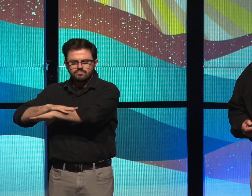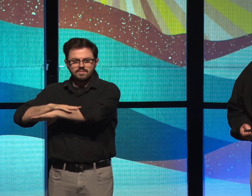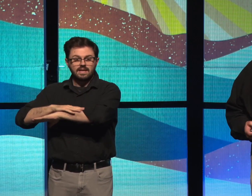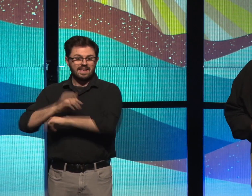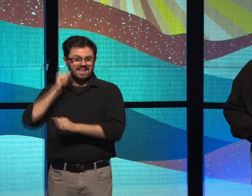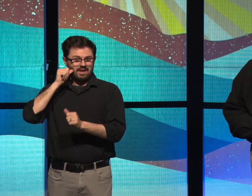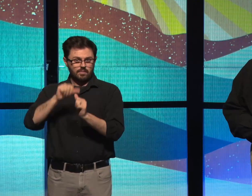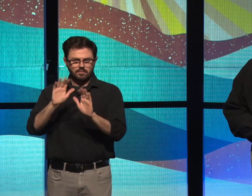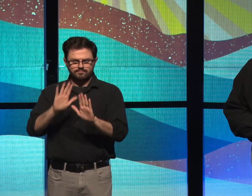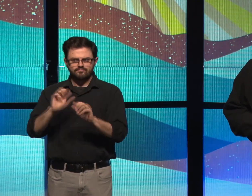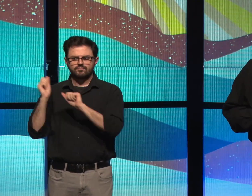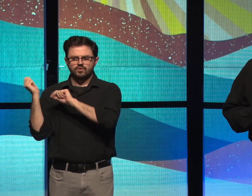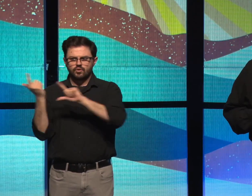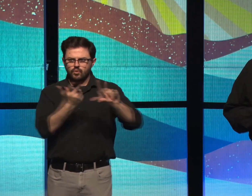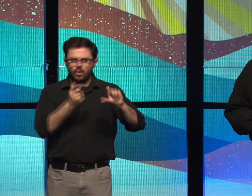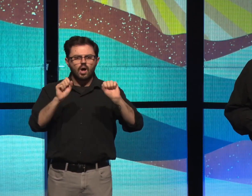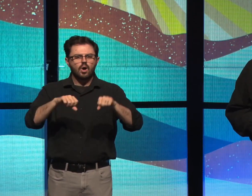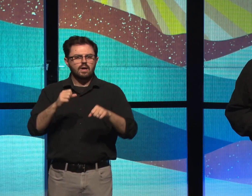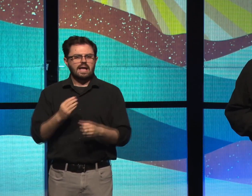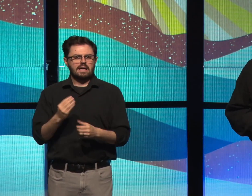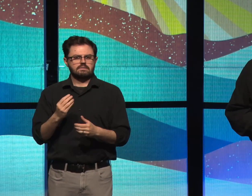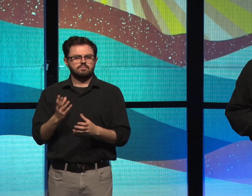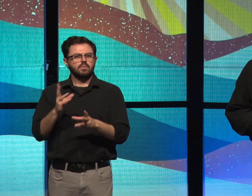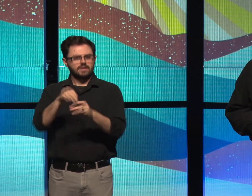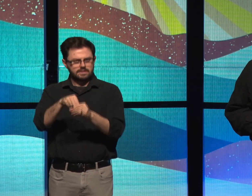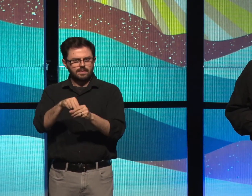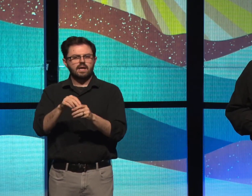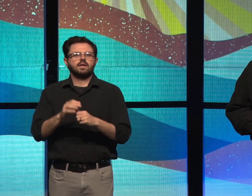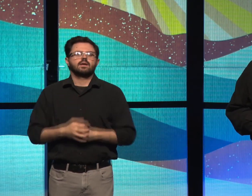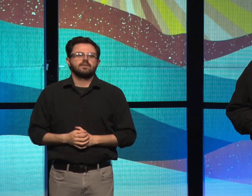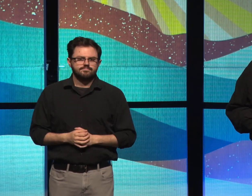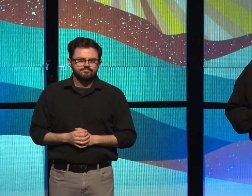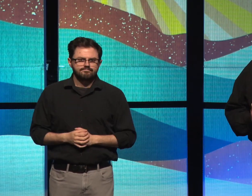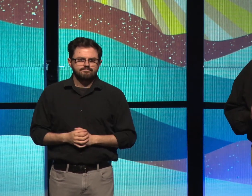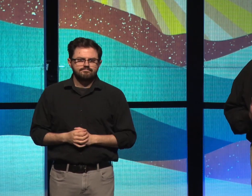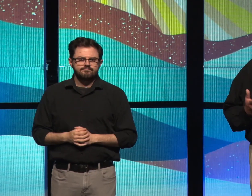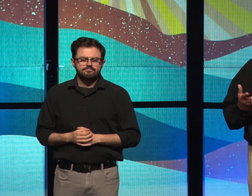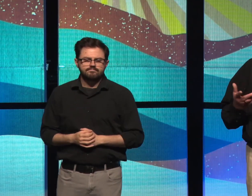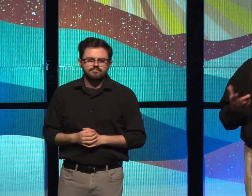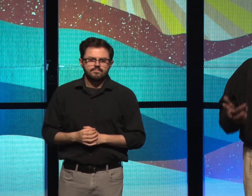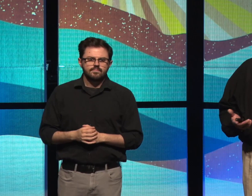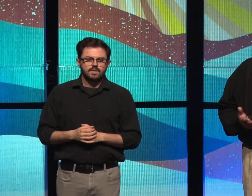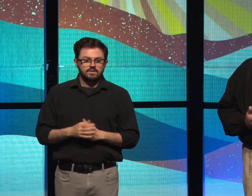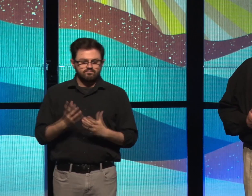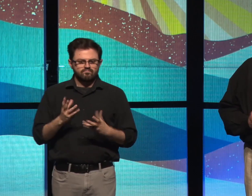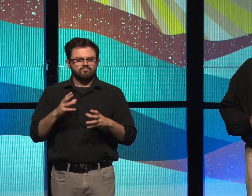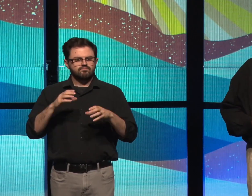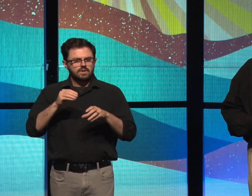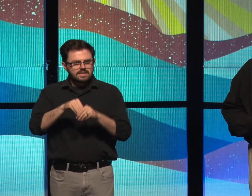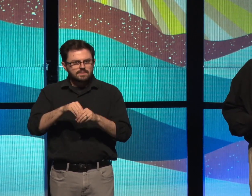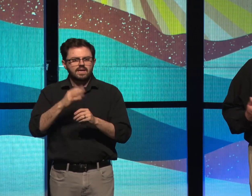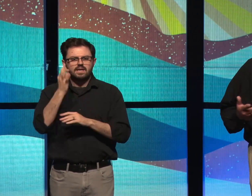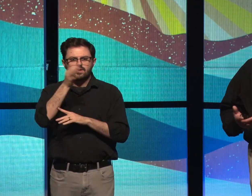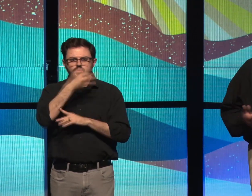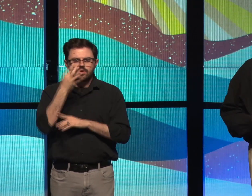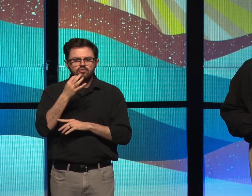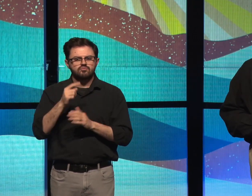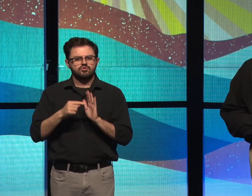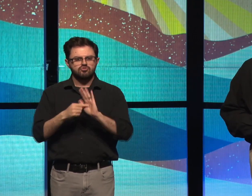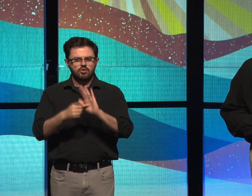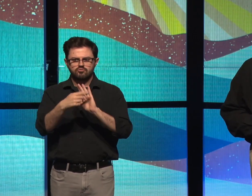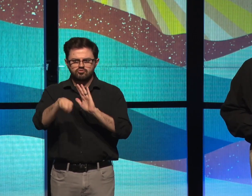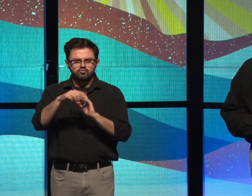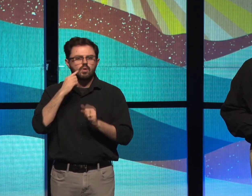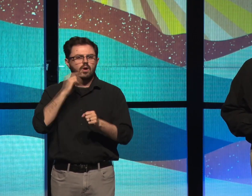to partake. Sharing in communion reflects a commitment to inclusivity,